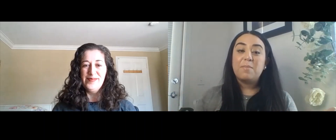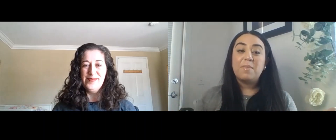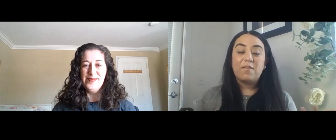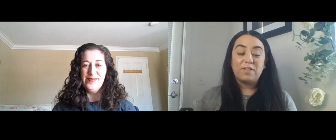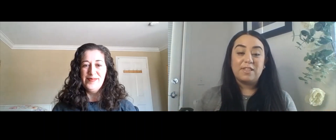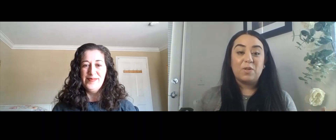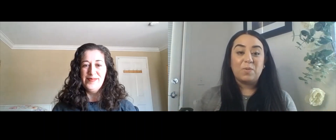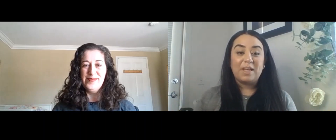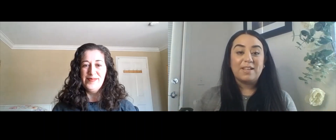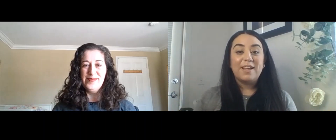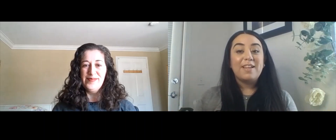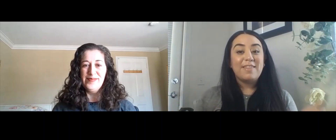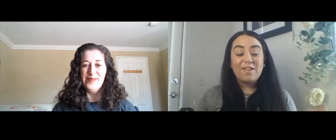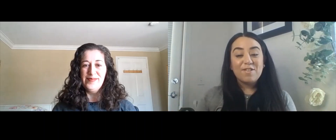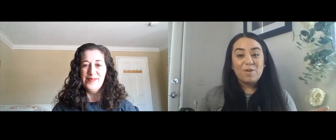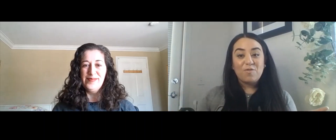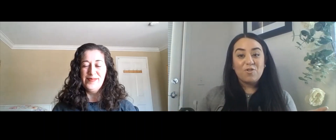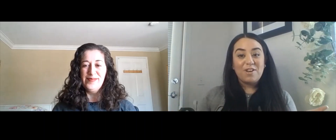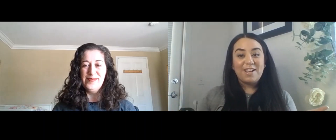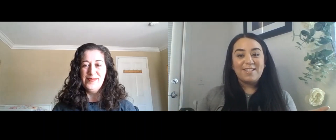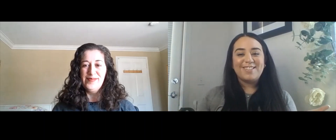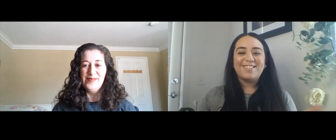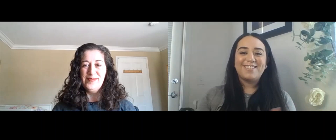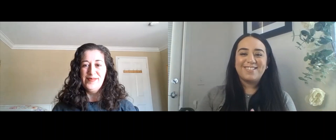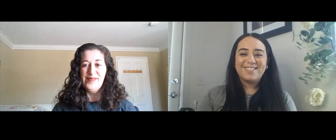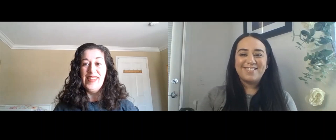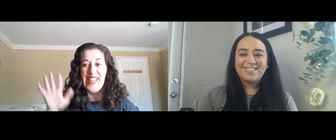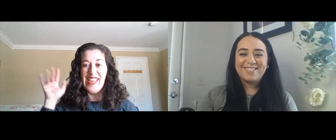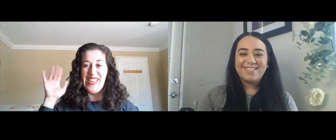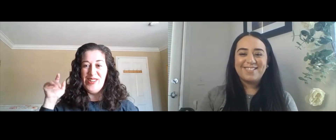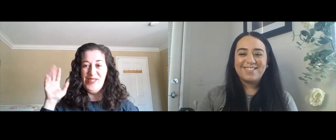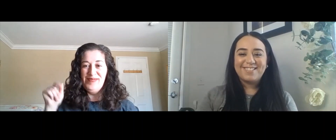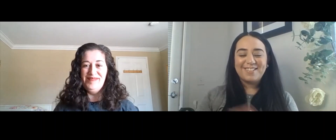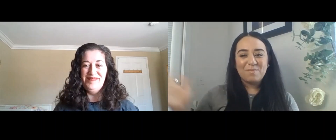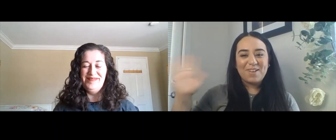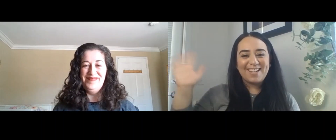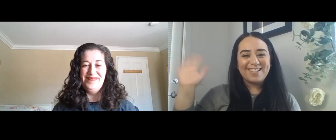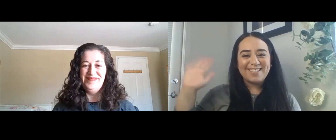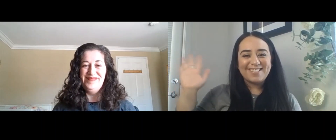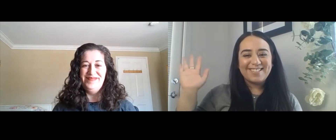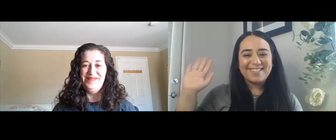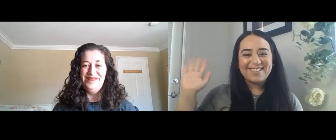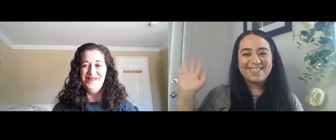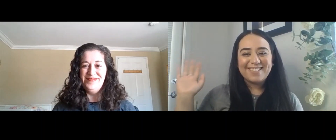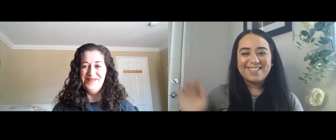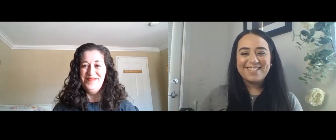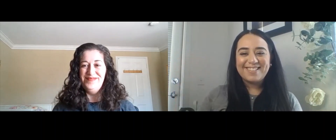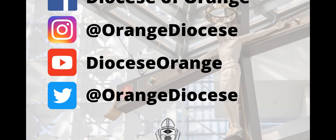releasing them every single week. Thank you so much for joining us. Thank you. Bye.